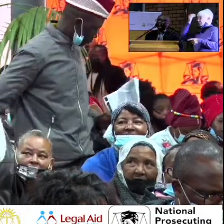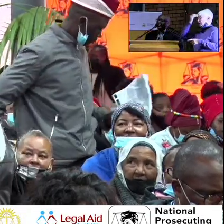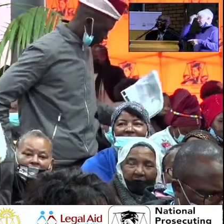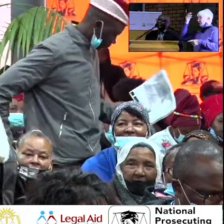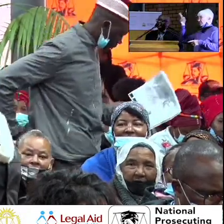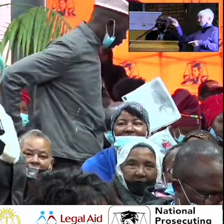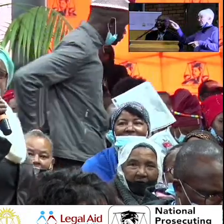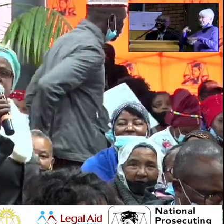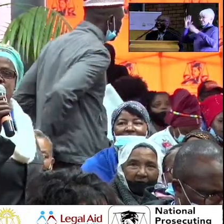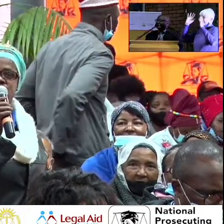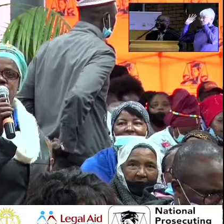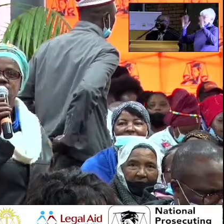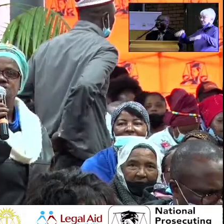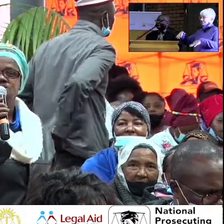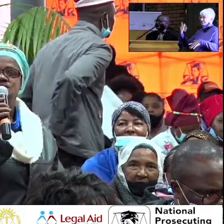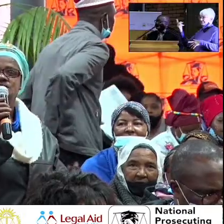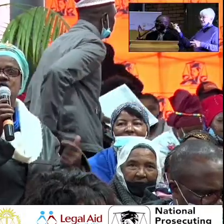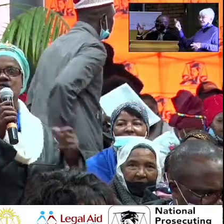Okay.